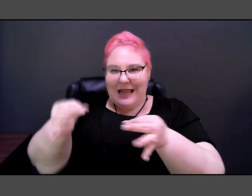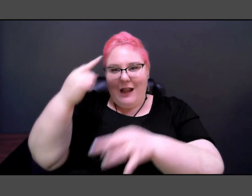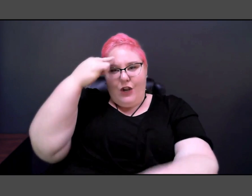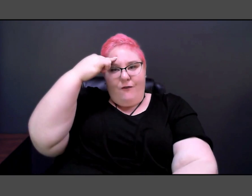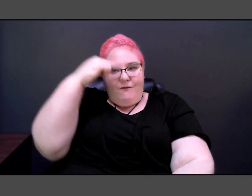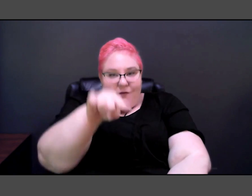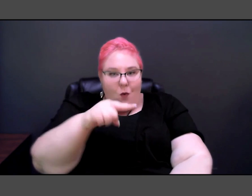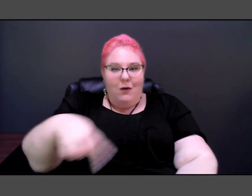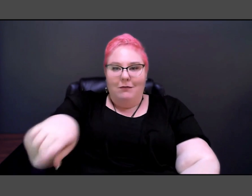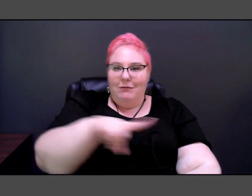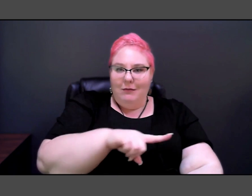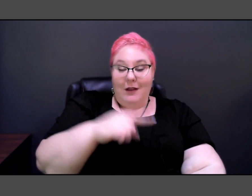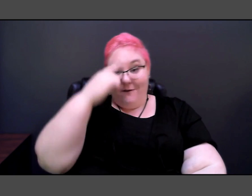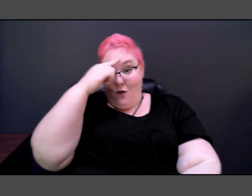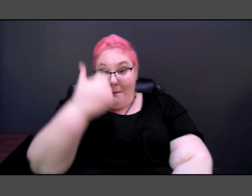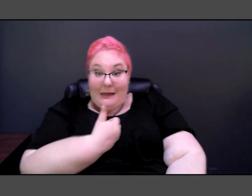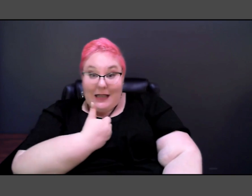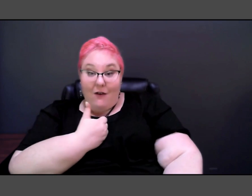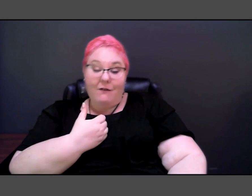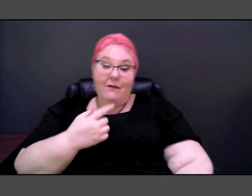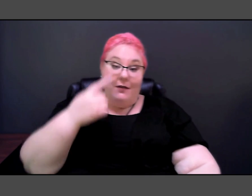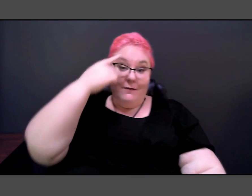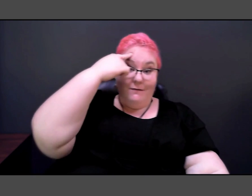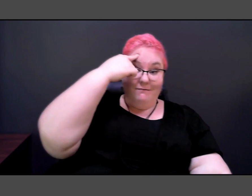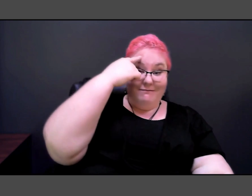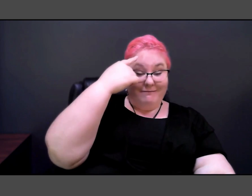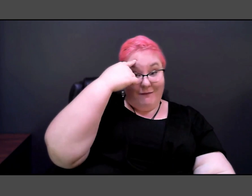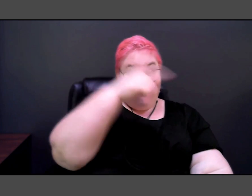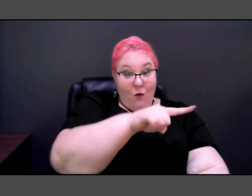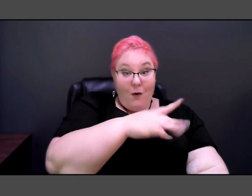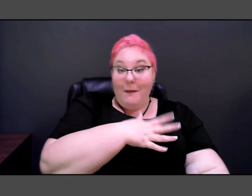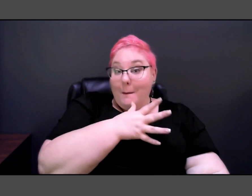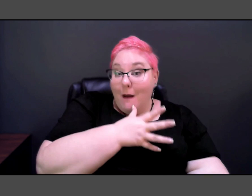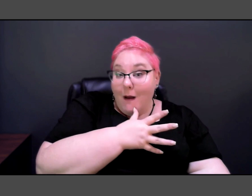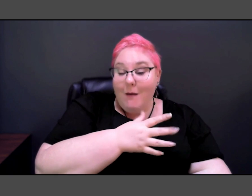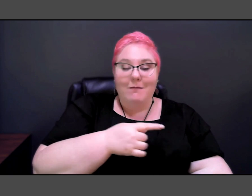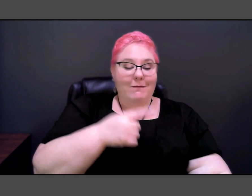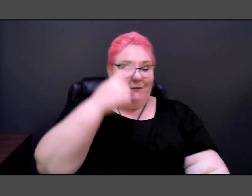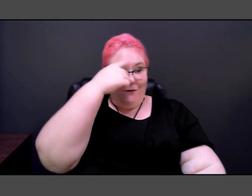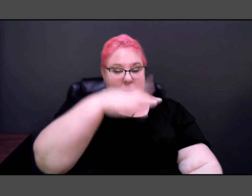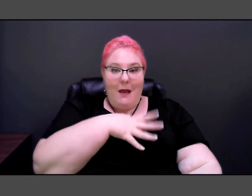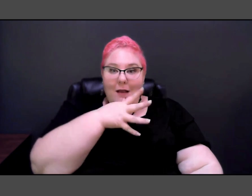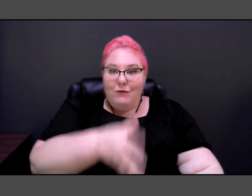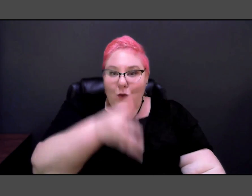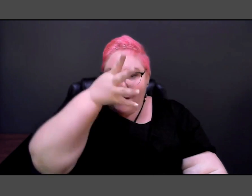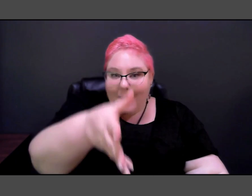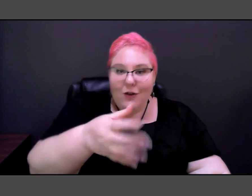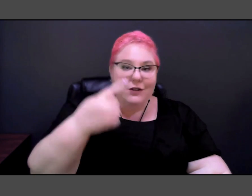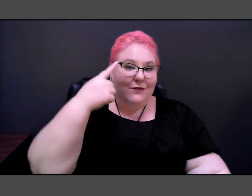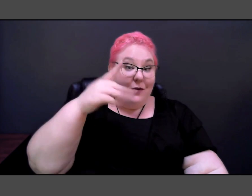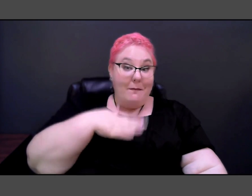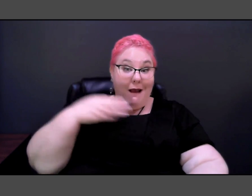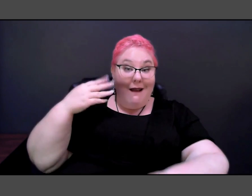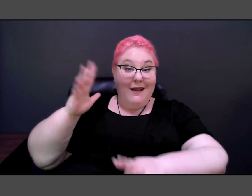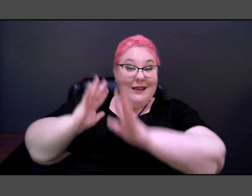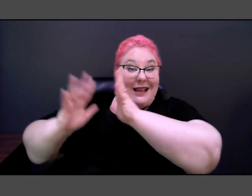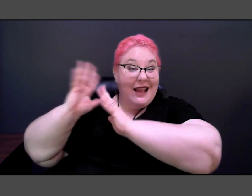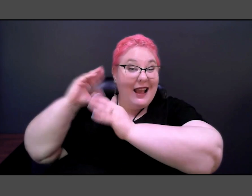my grandparents, for my ancestors, and never had we had a seat at the table. And